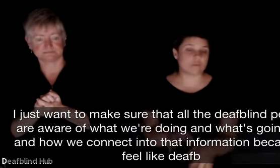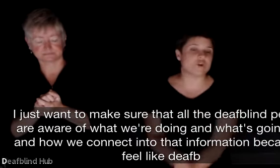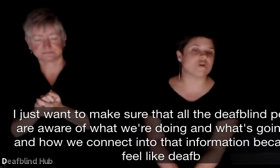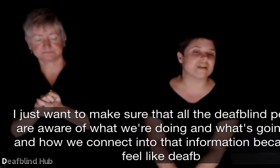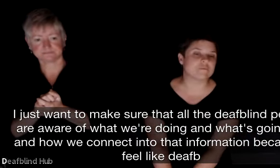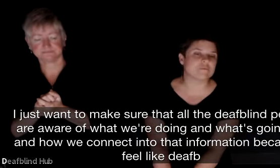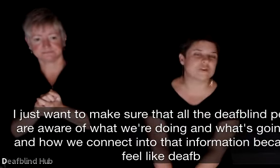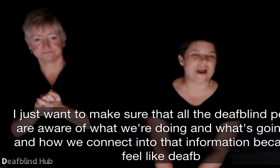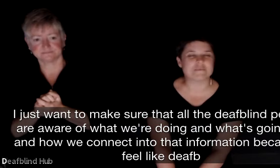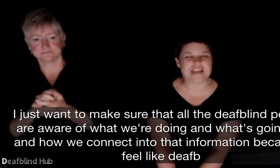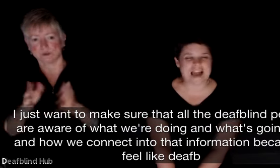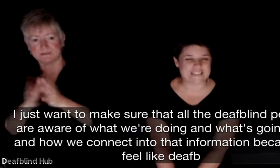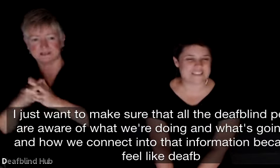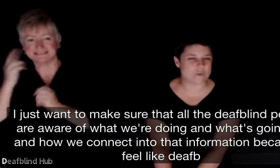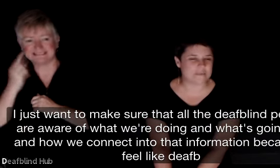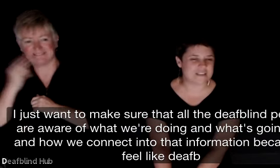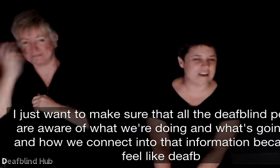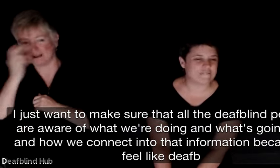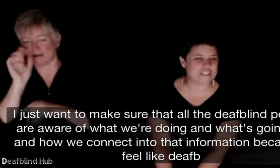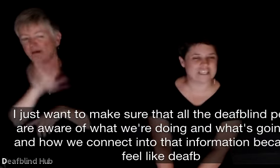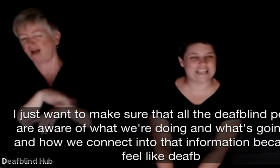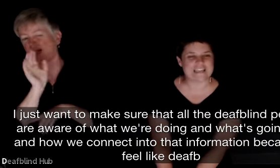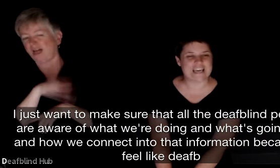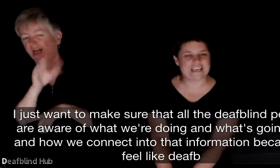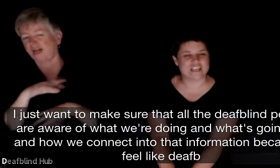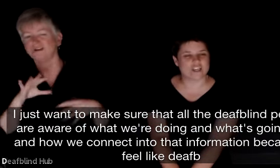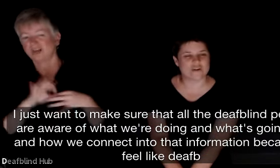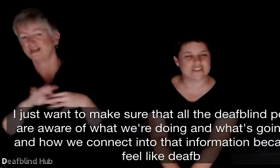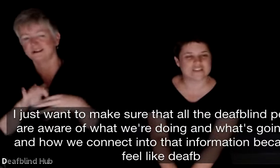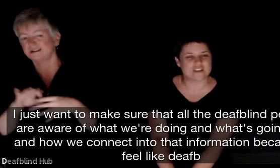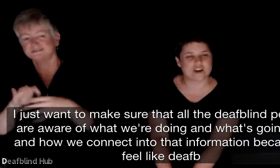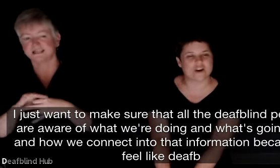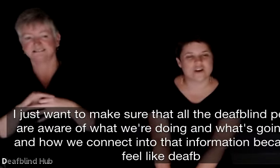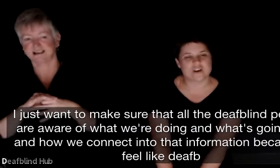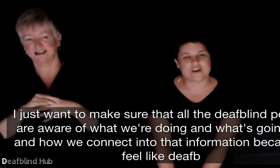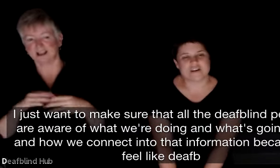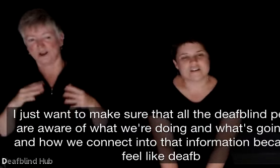that we're not really, able to access the website efficiently, and they think, it's,